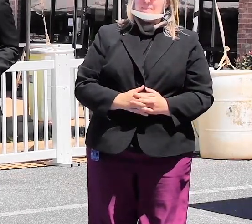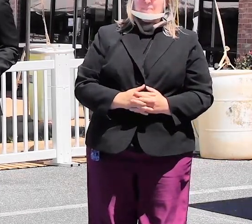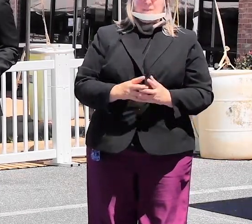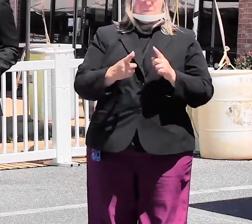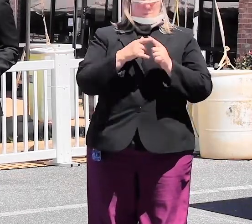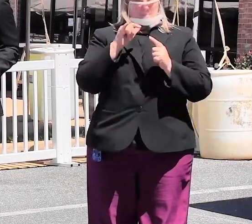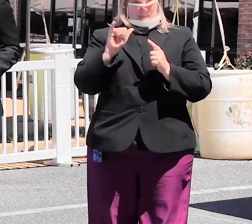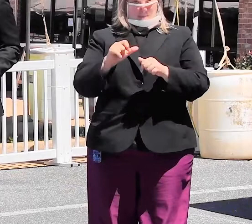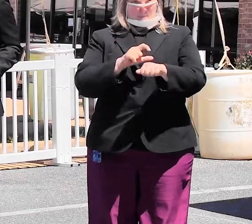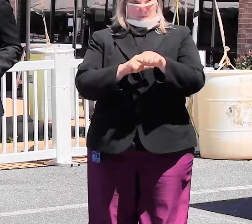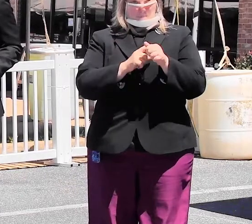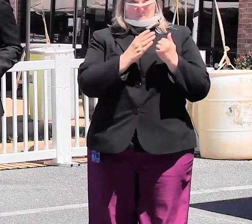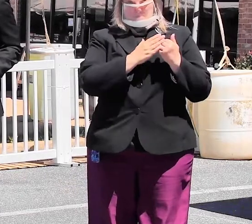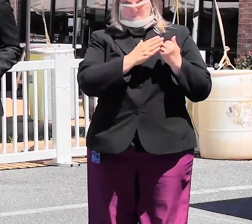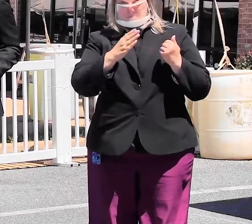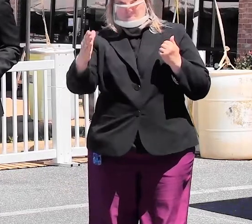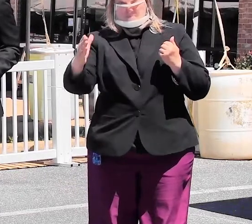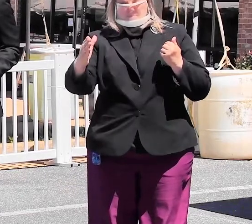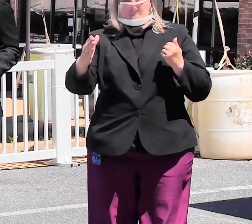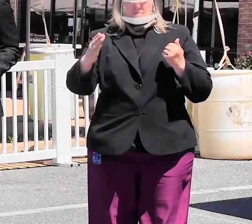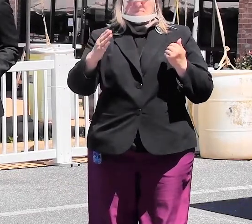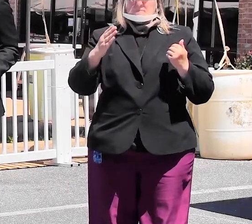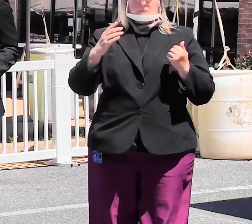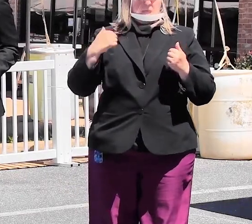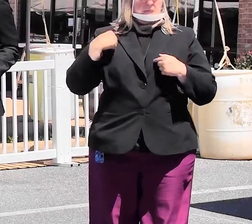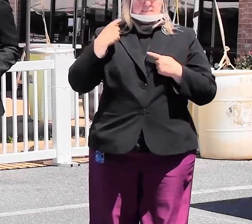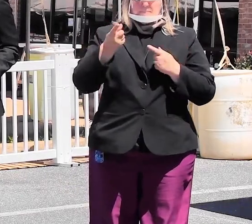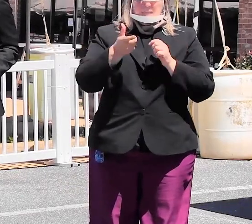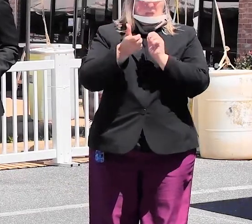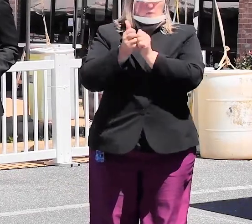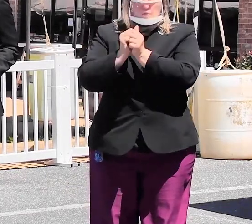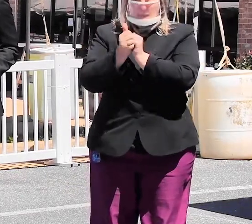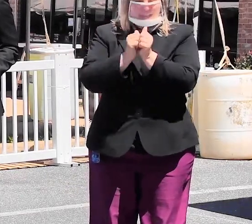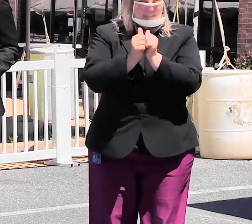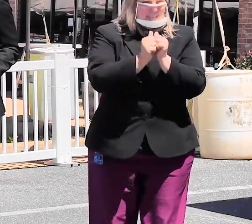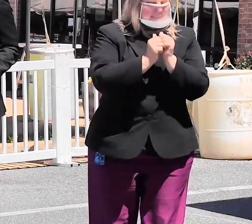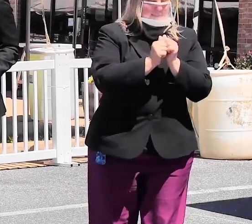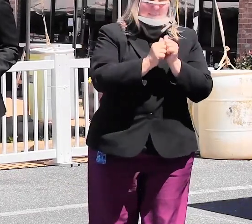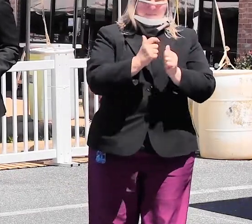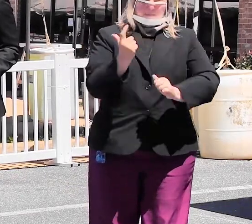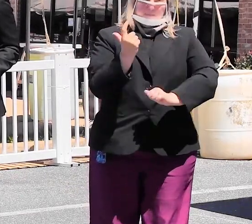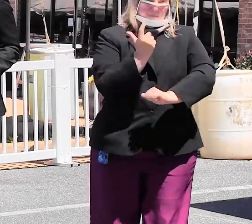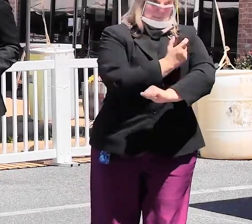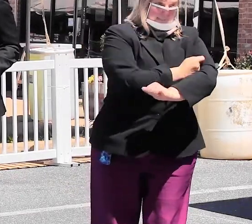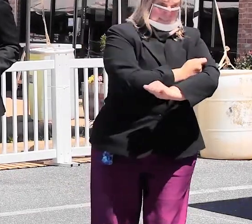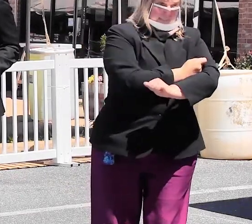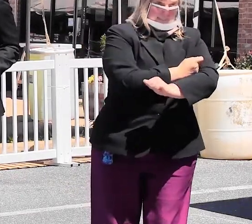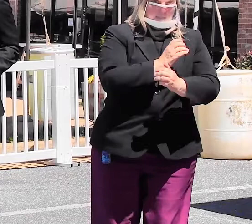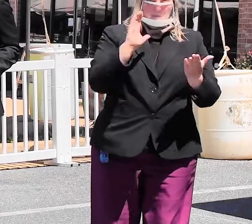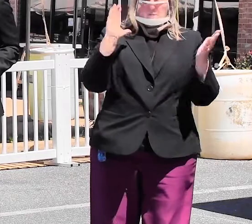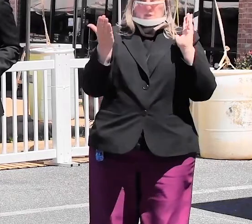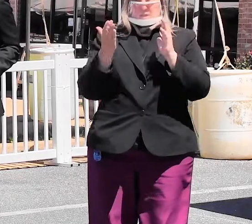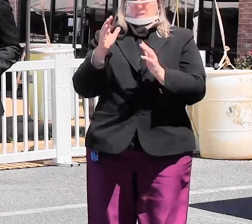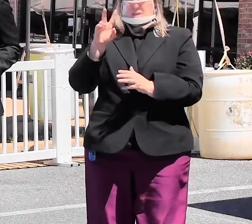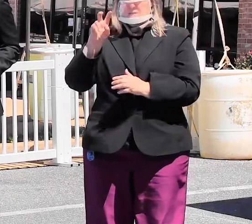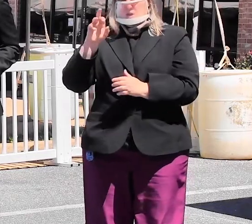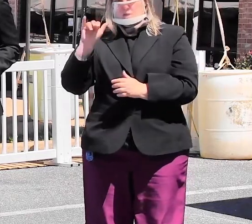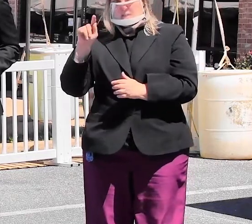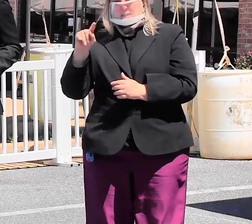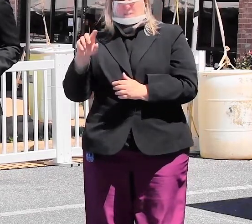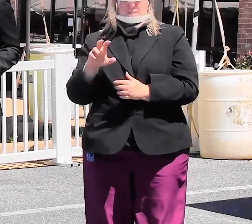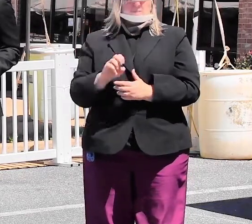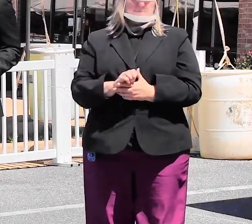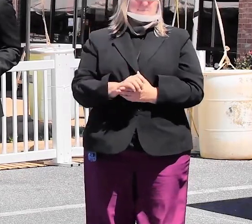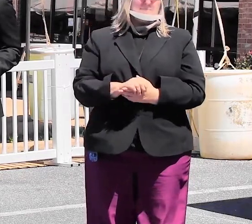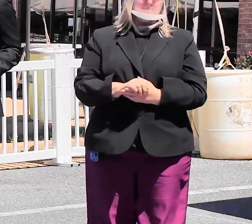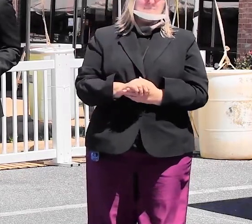From that point, it has been a race, vaccine versus variants.